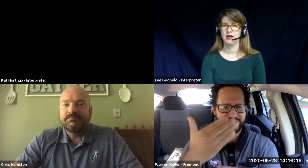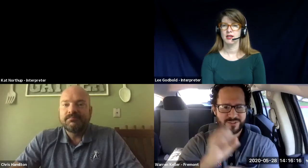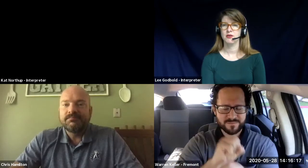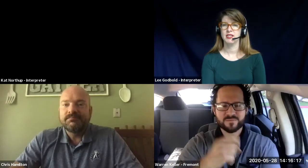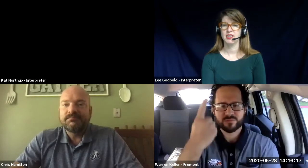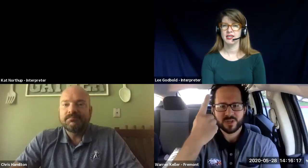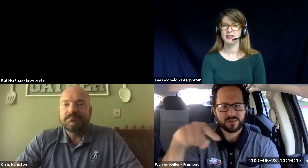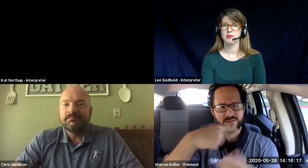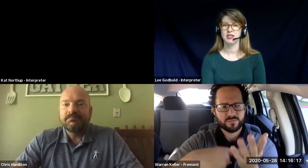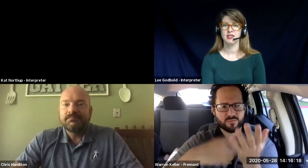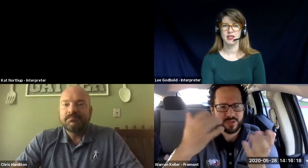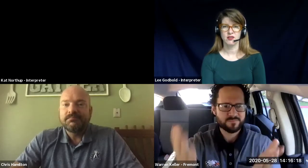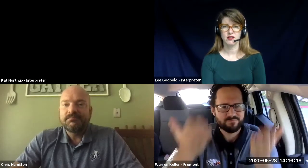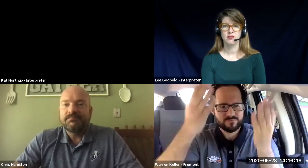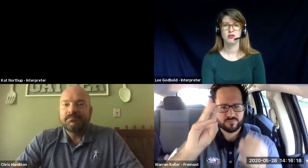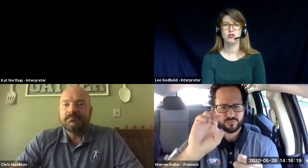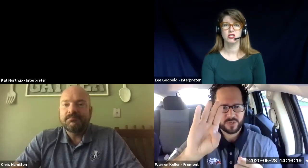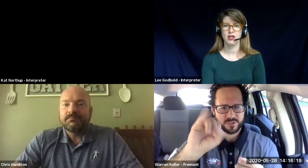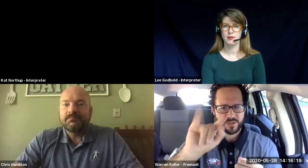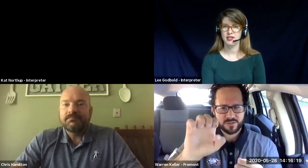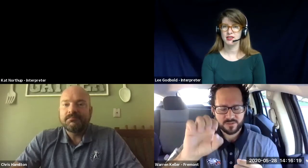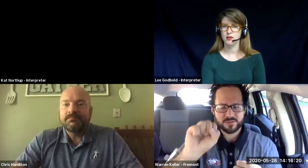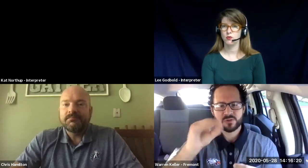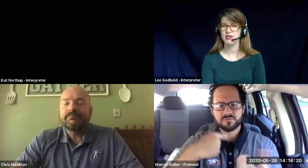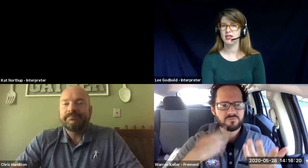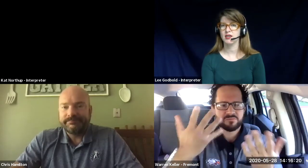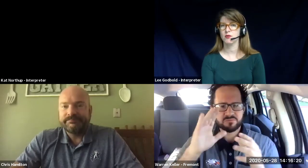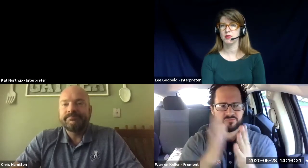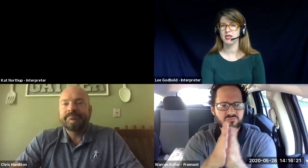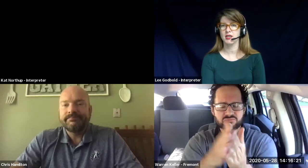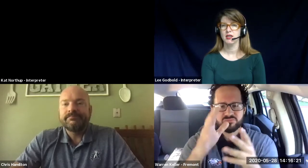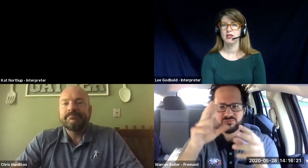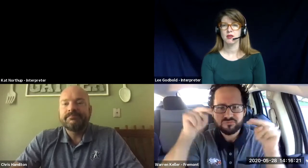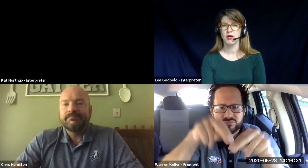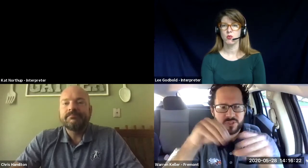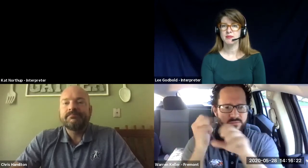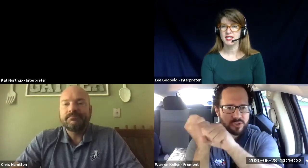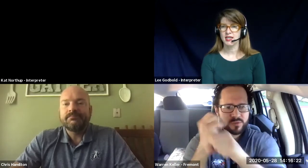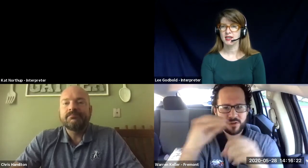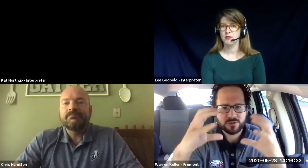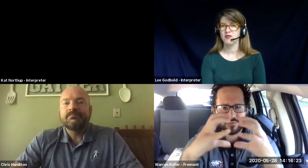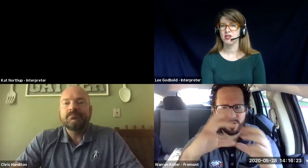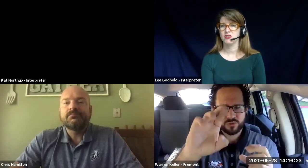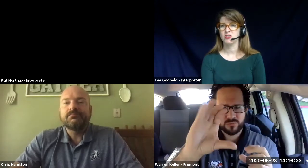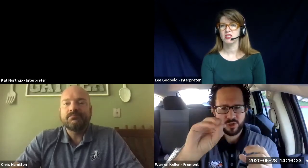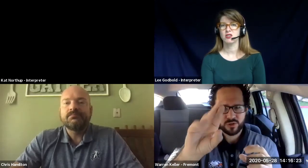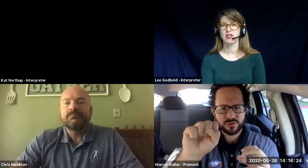I know NDIA has been getting together. Good job. And I think one thing would be talking about website, and I'd be very interested in looking